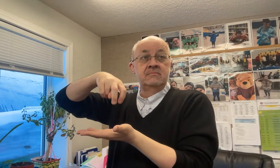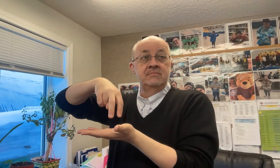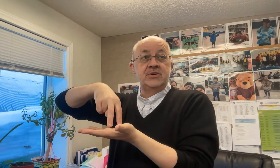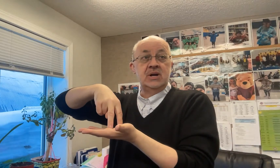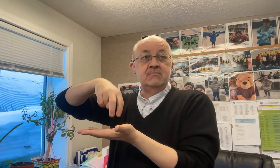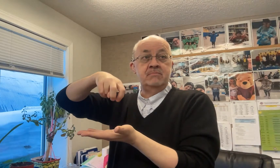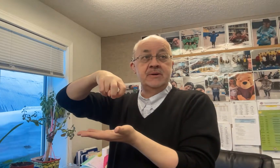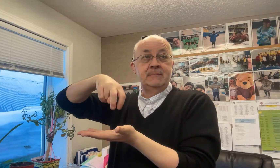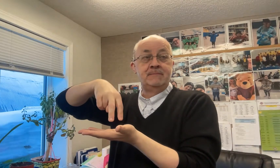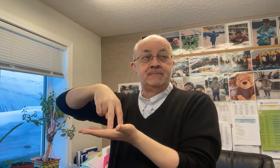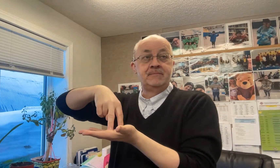Jump.